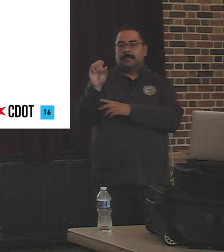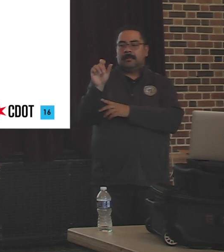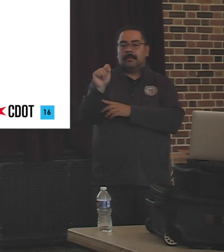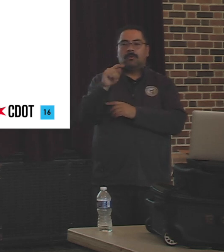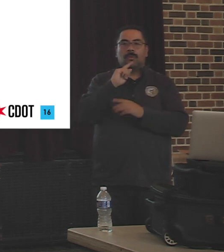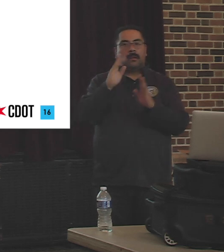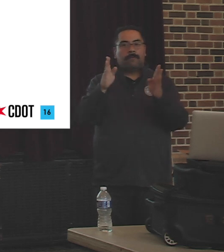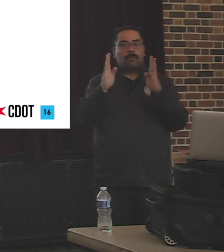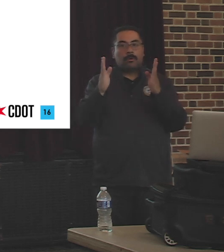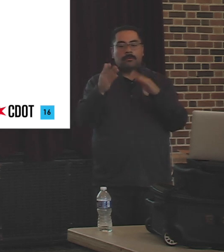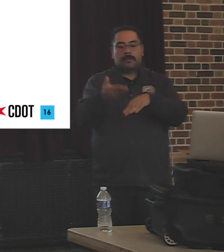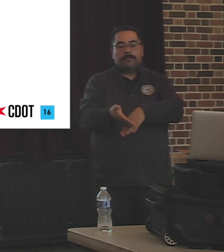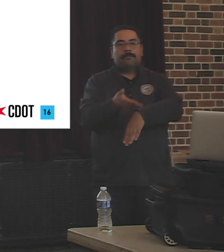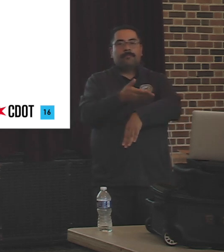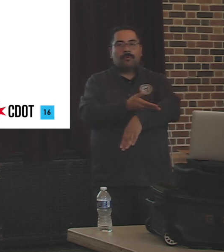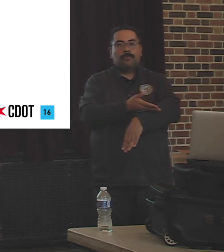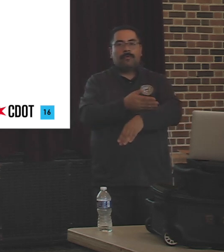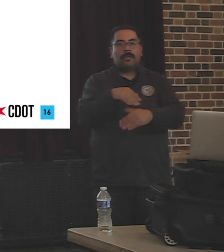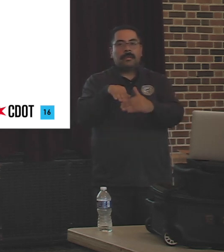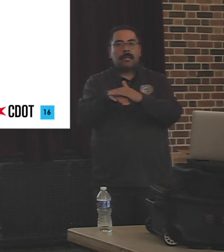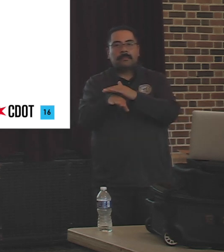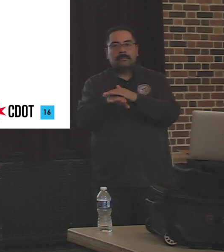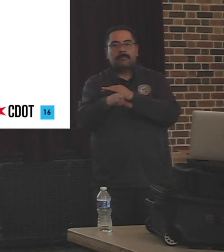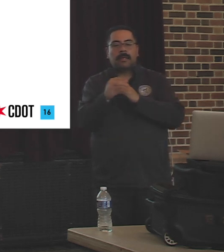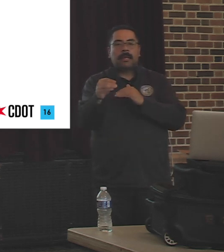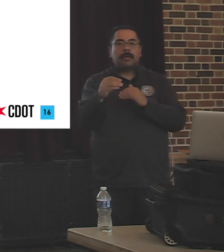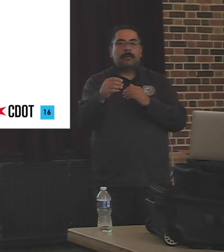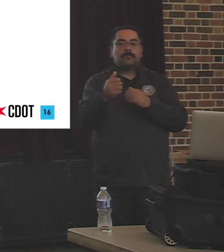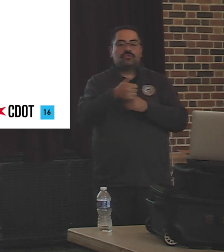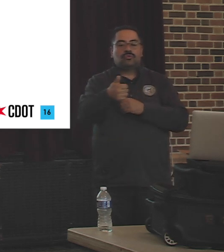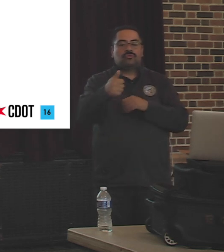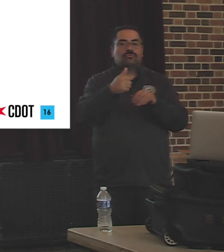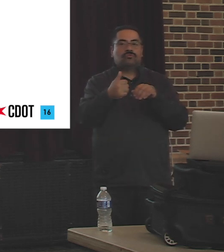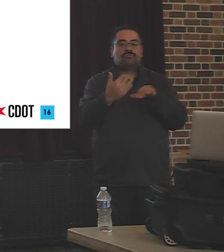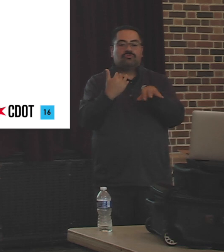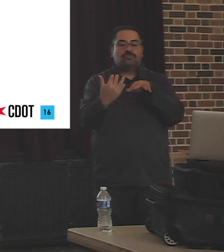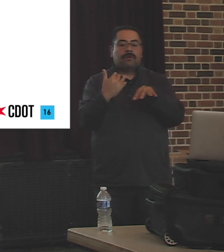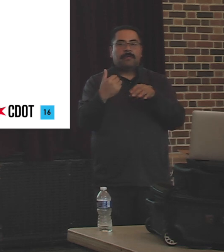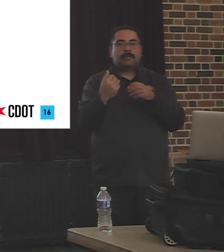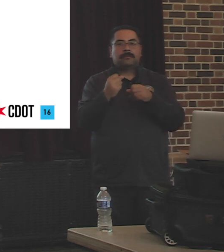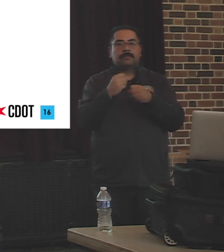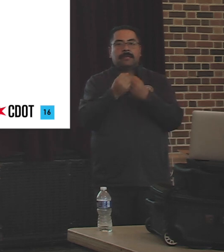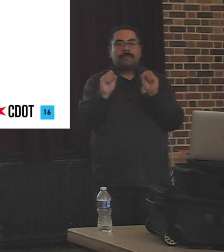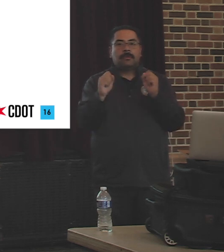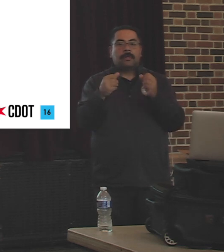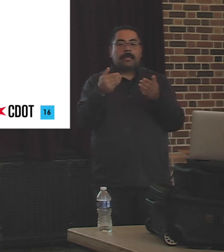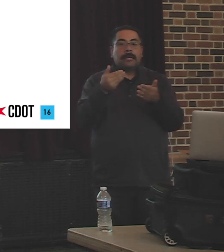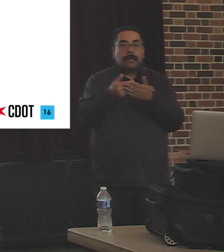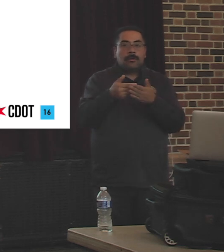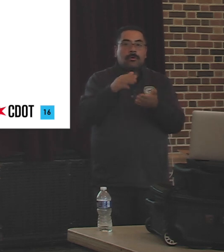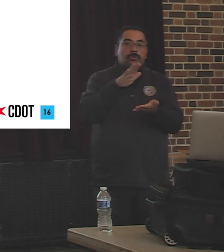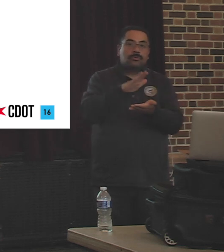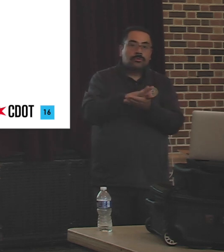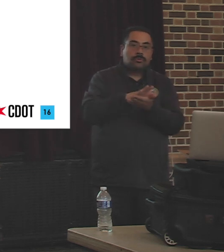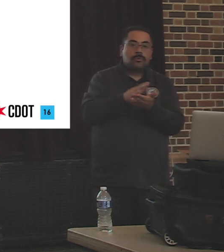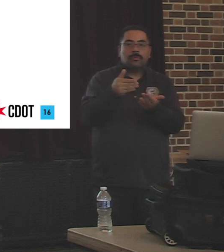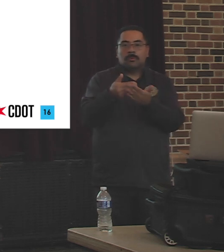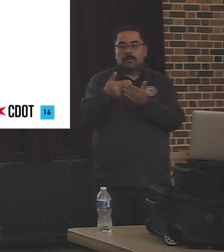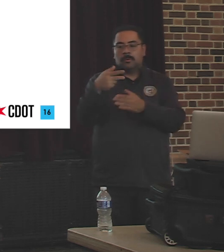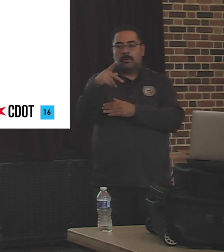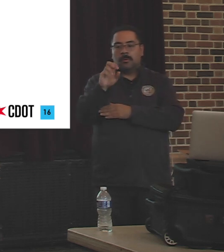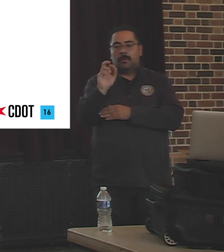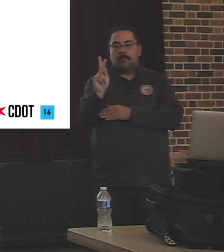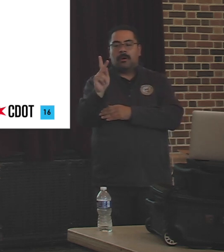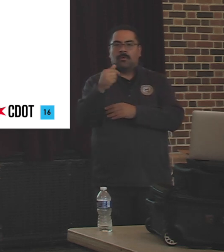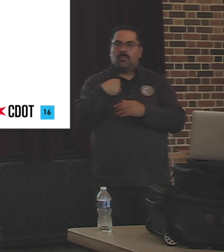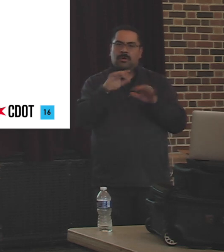focused on, which is improving accessibility and traffic safety around schools and parks. And so we're doing that really all over the city.